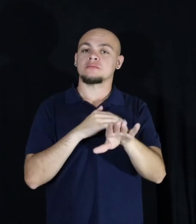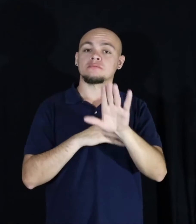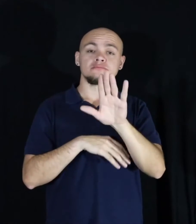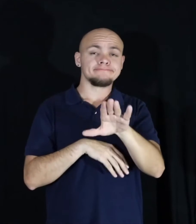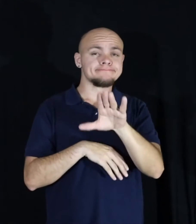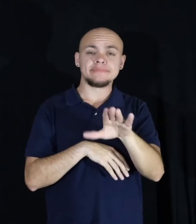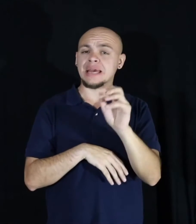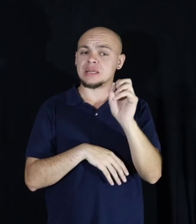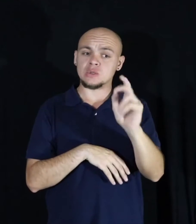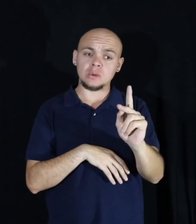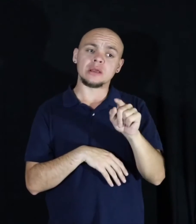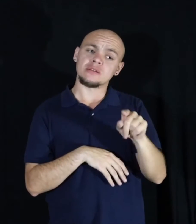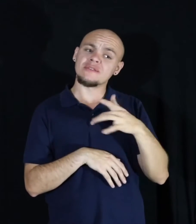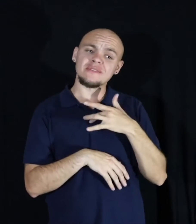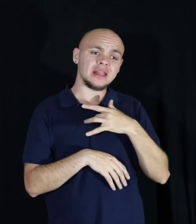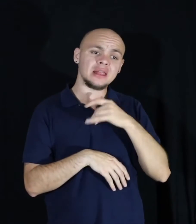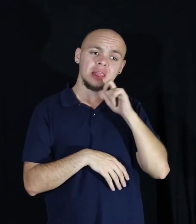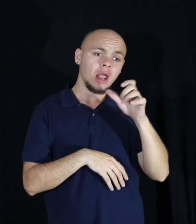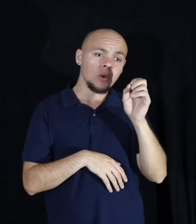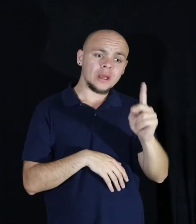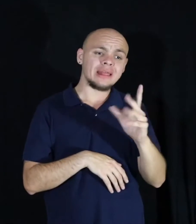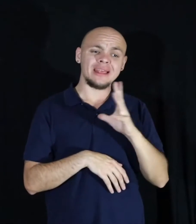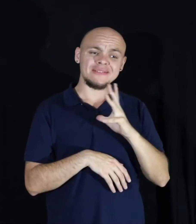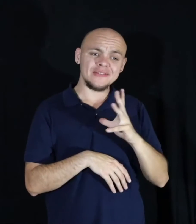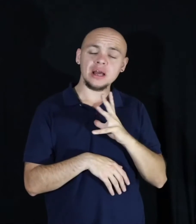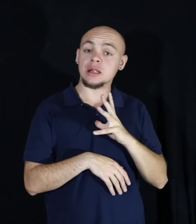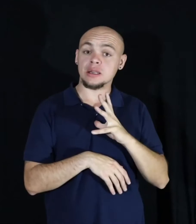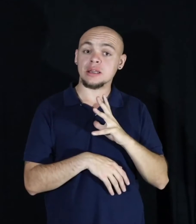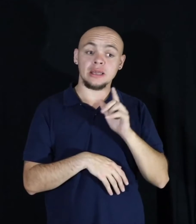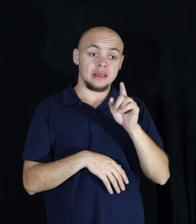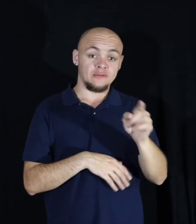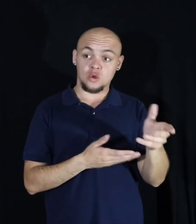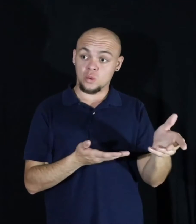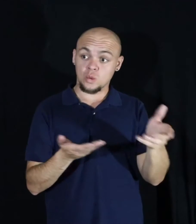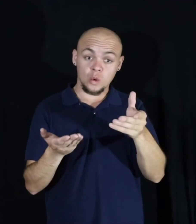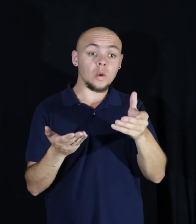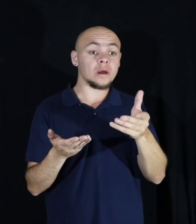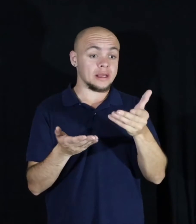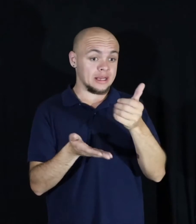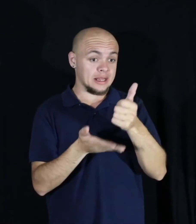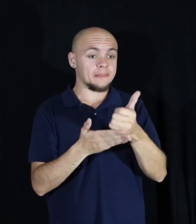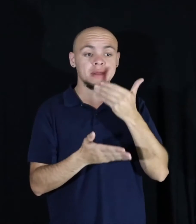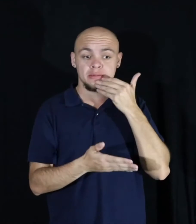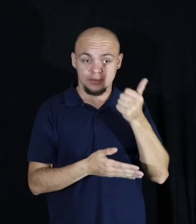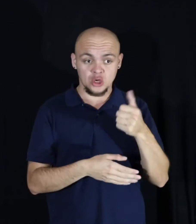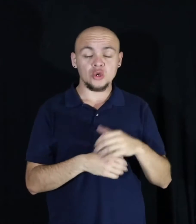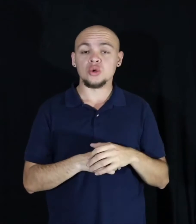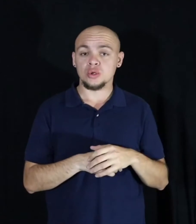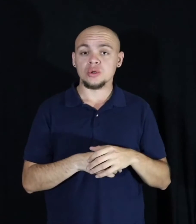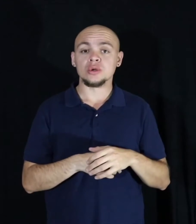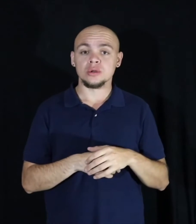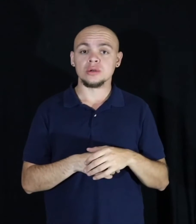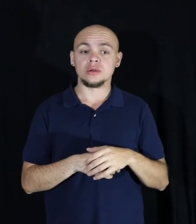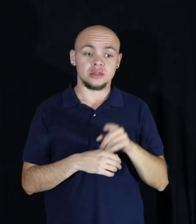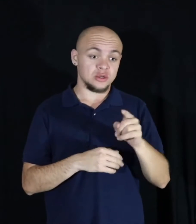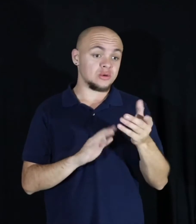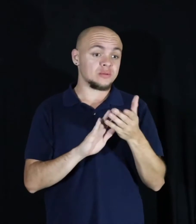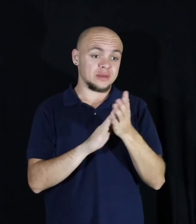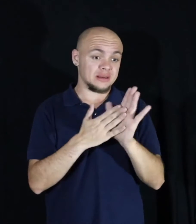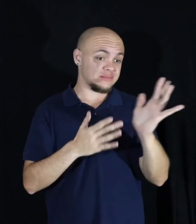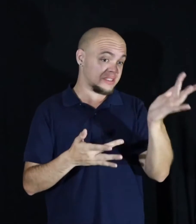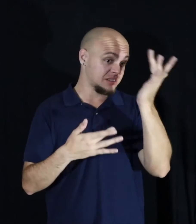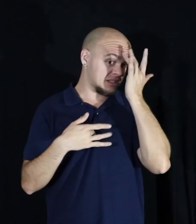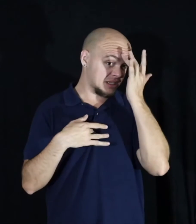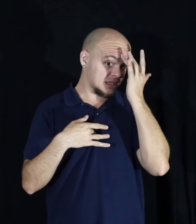okay to not be okay. And it's even better if you go get help. And I tell them that, you know what, just like you can get sick and catch a cold,